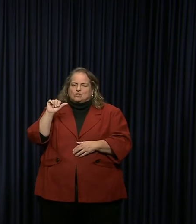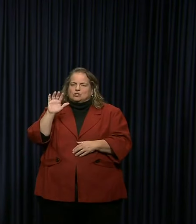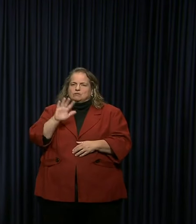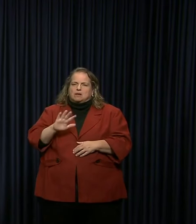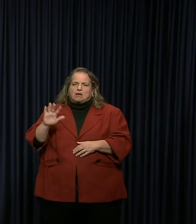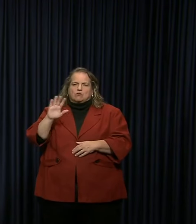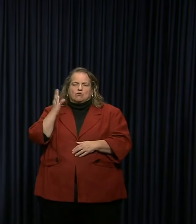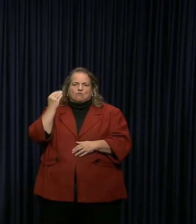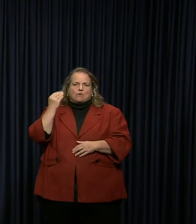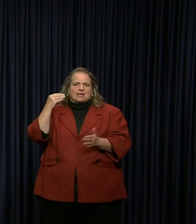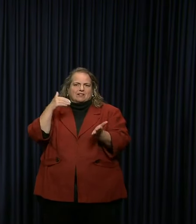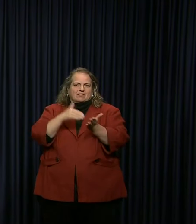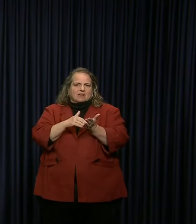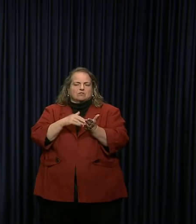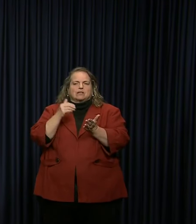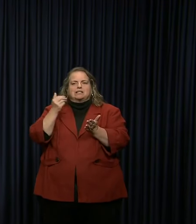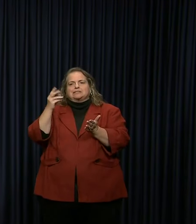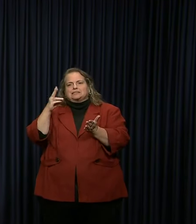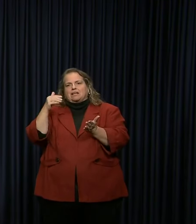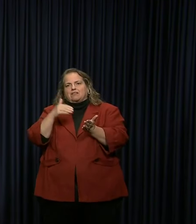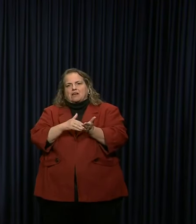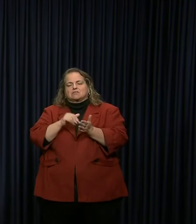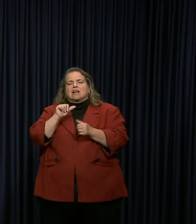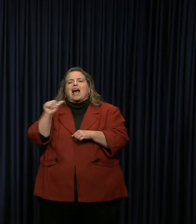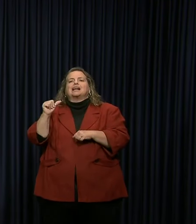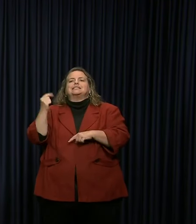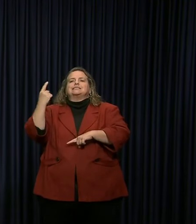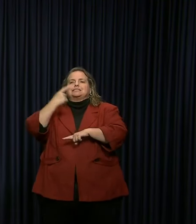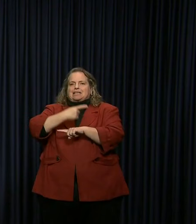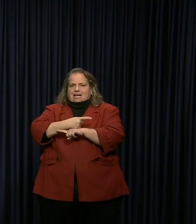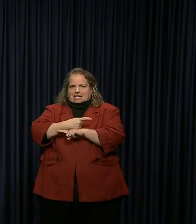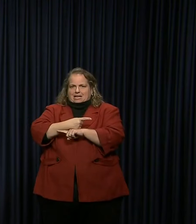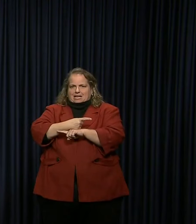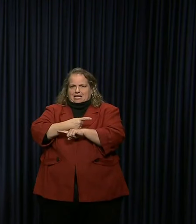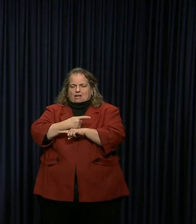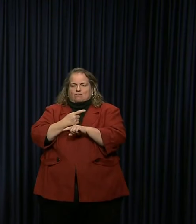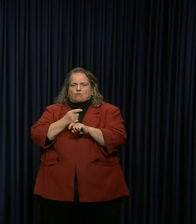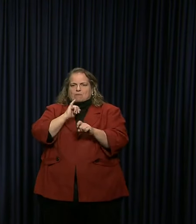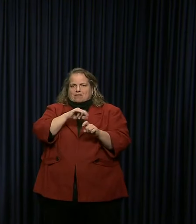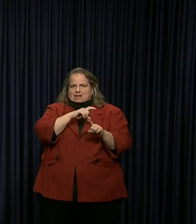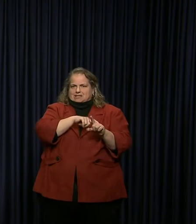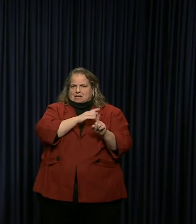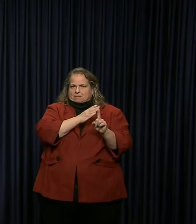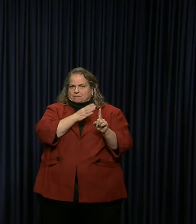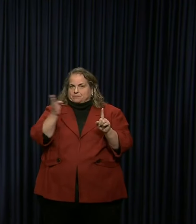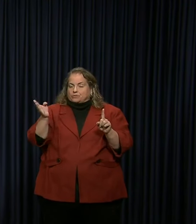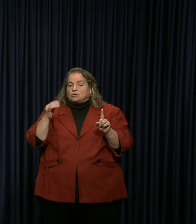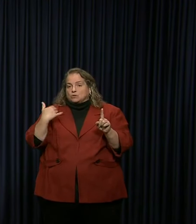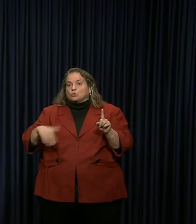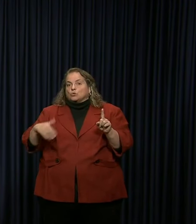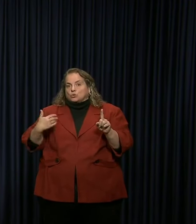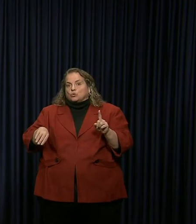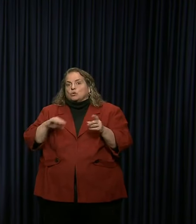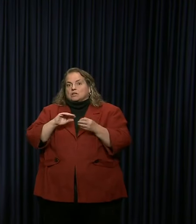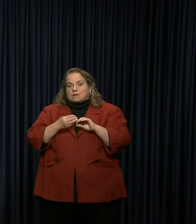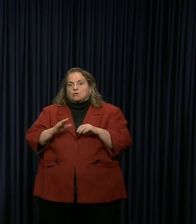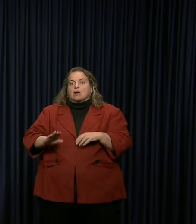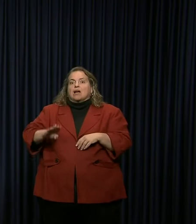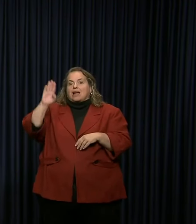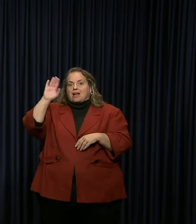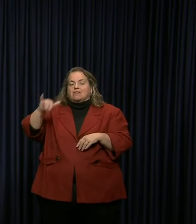between 14,000 and 16,000 claims a day from that time period. So a significant number of volume that